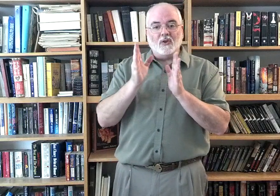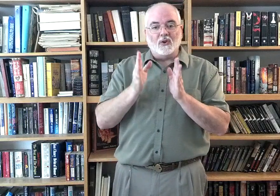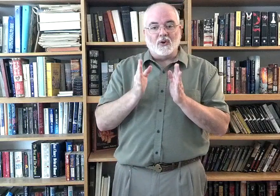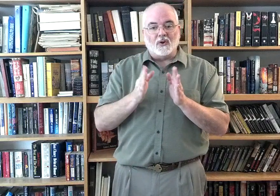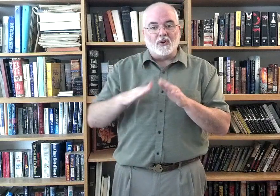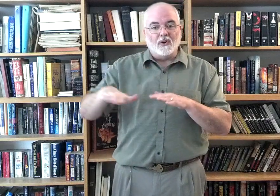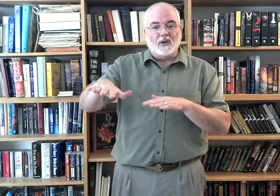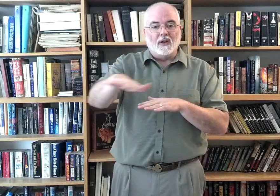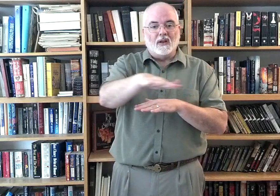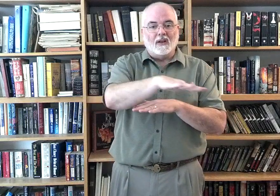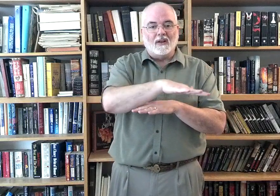vineyard,